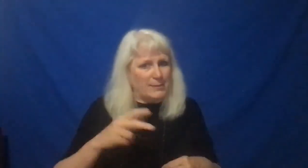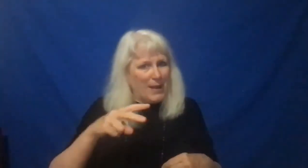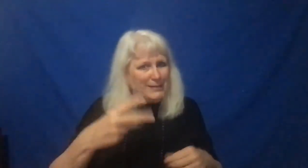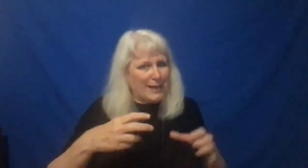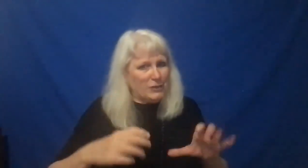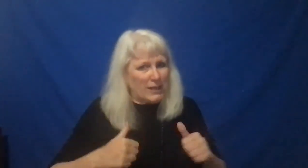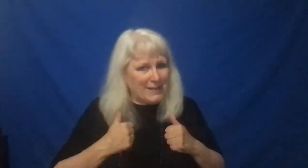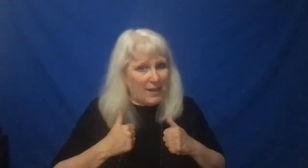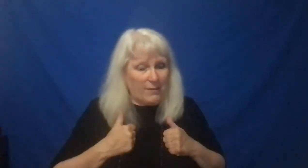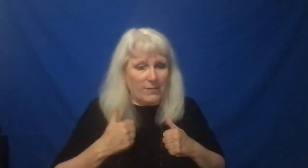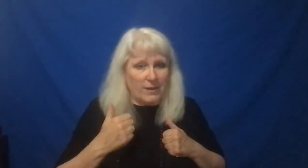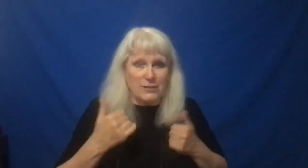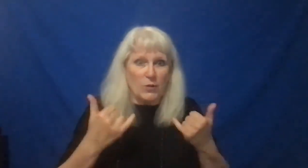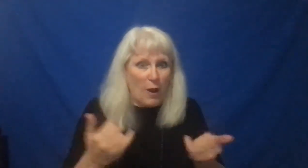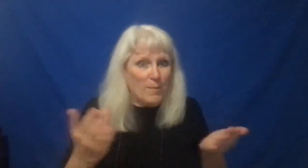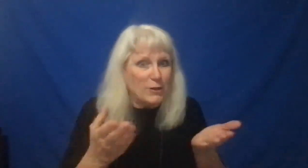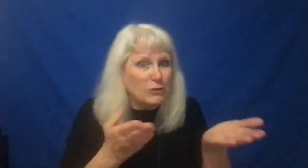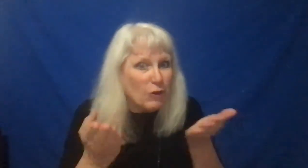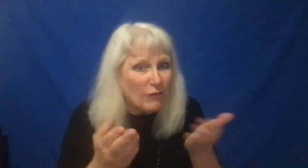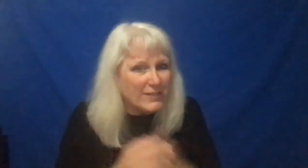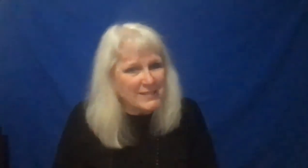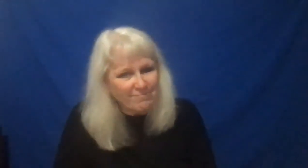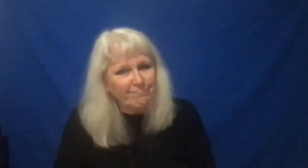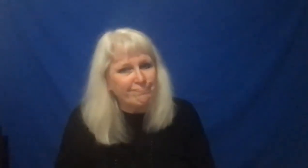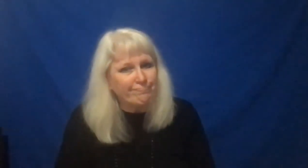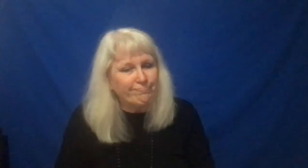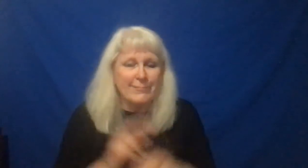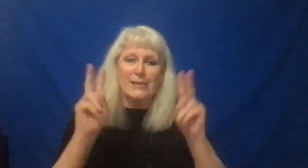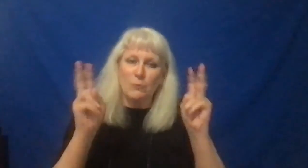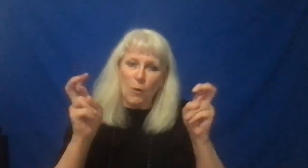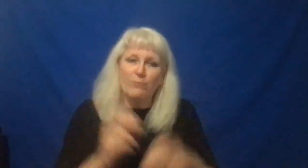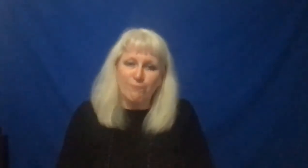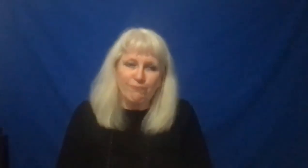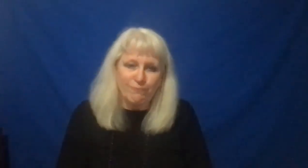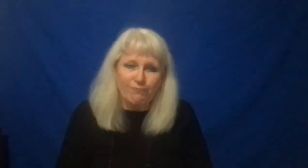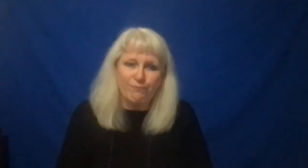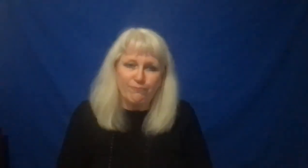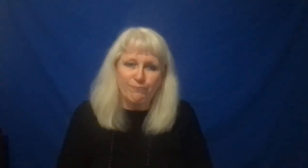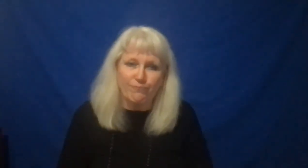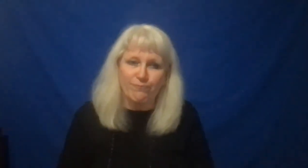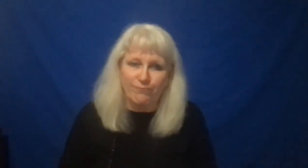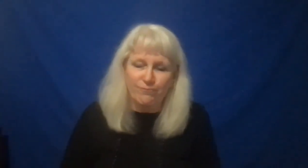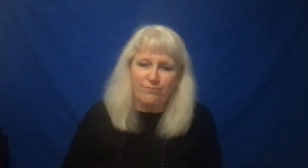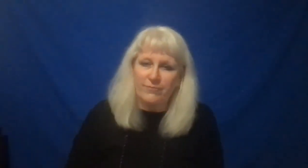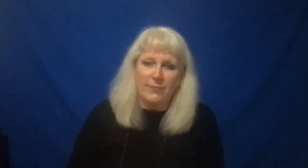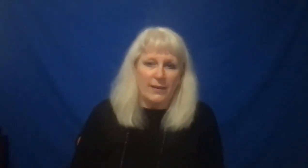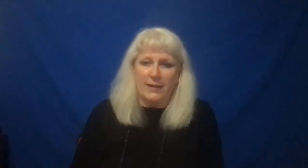service. That just says, really, no matter what it takes by any of